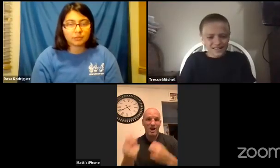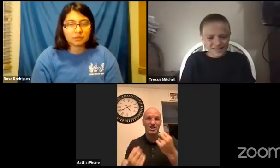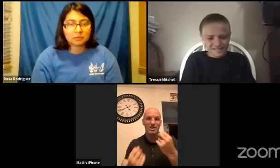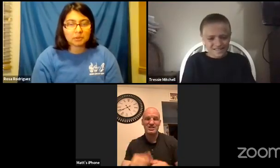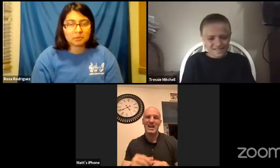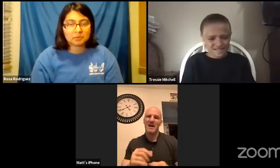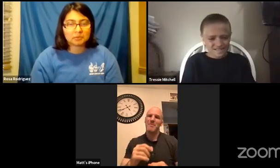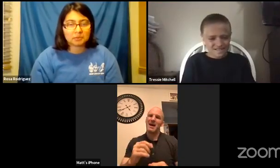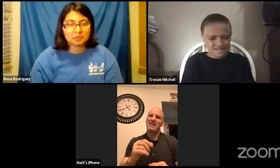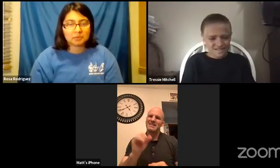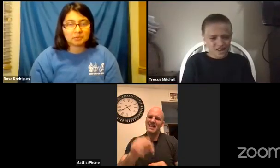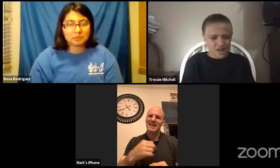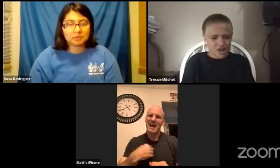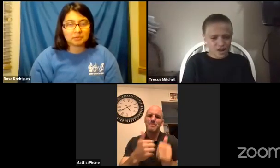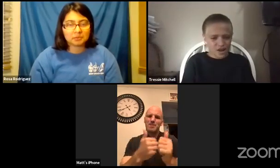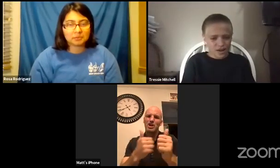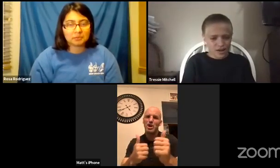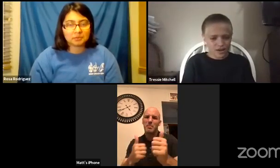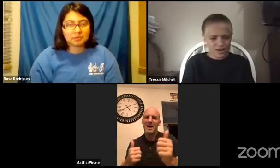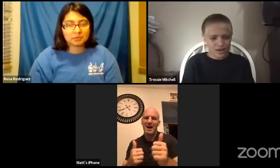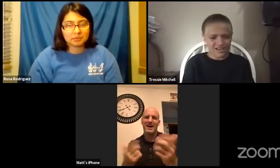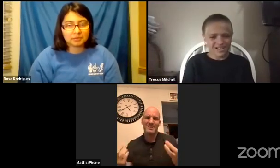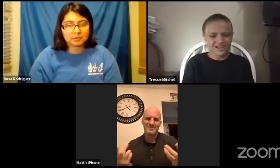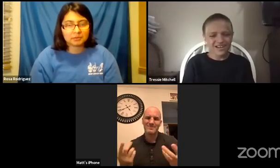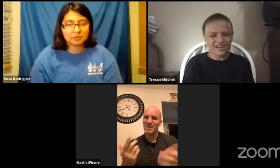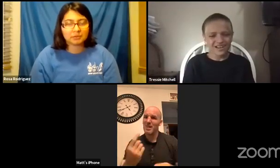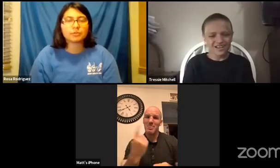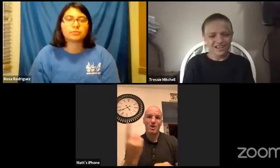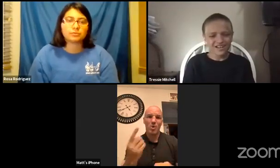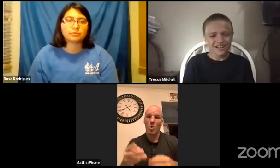lost, but I did have the notes that I would get into class.